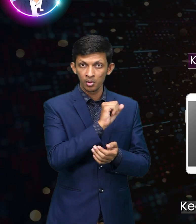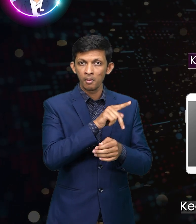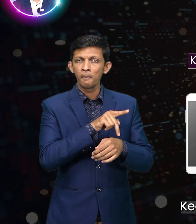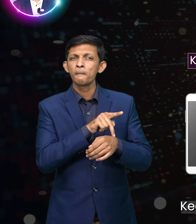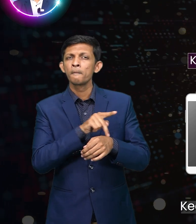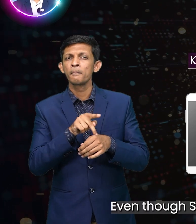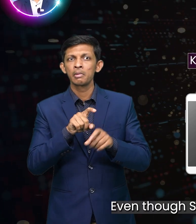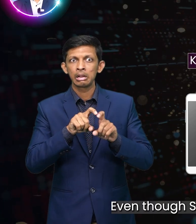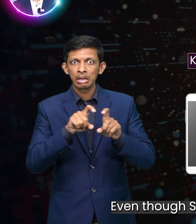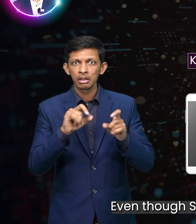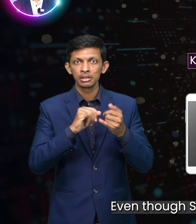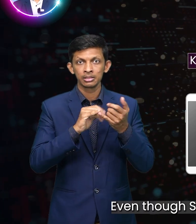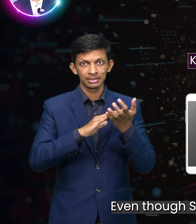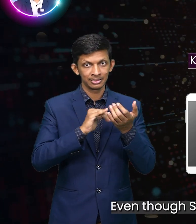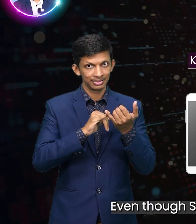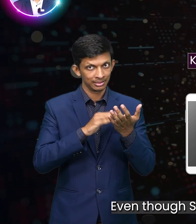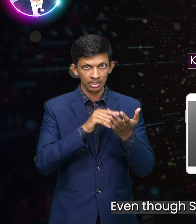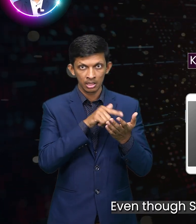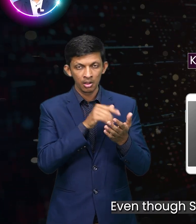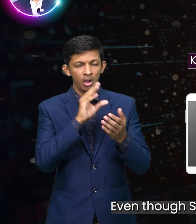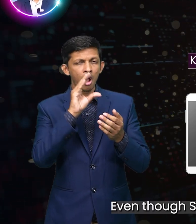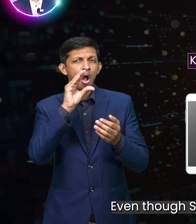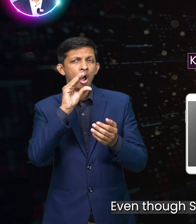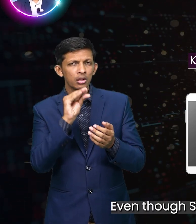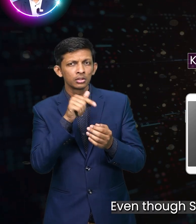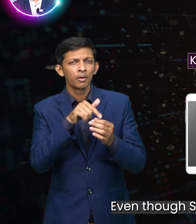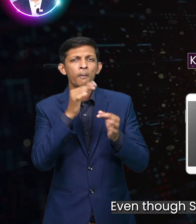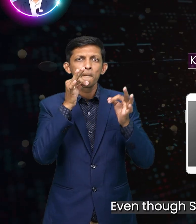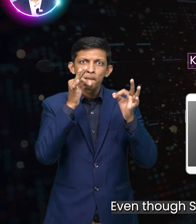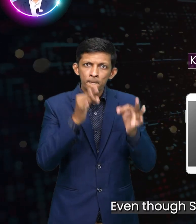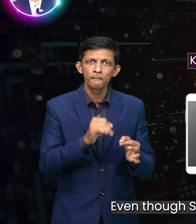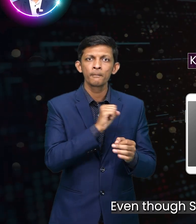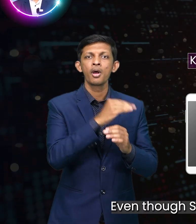Keep it professional even though SMS is less formal than email.